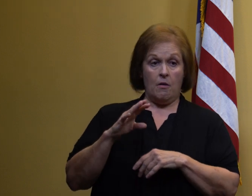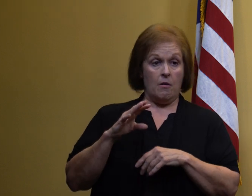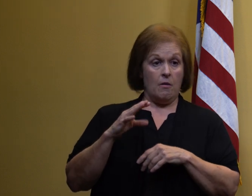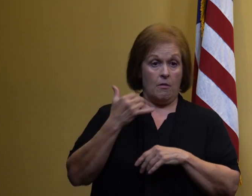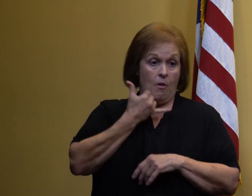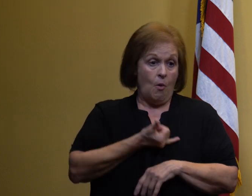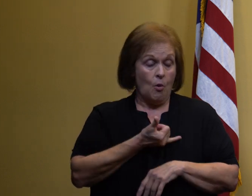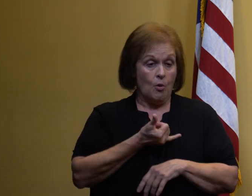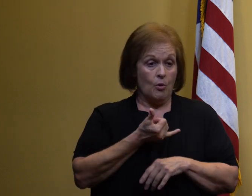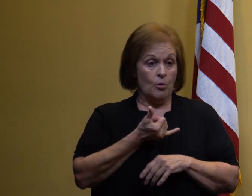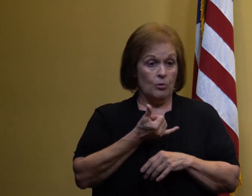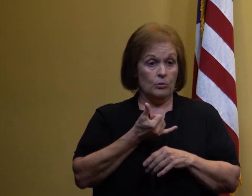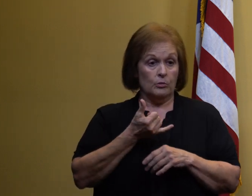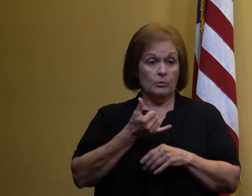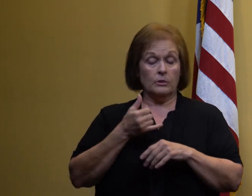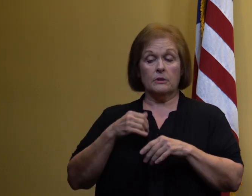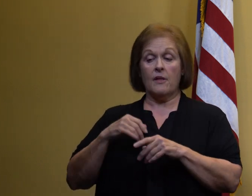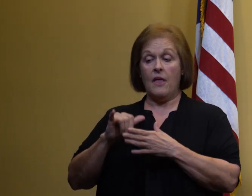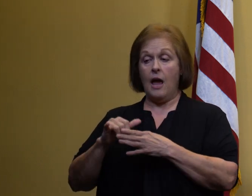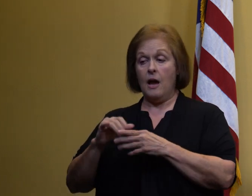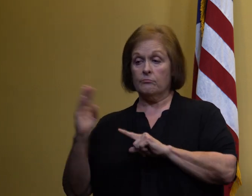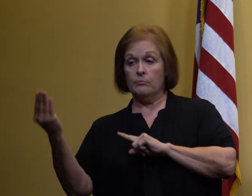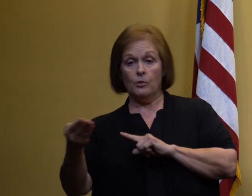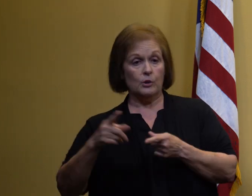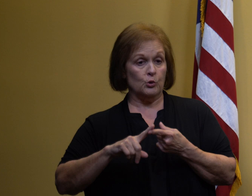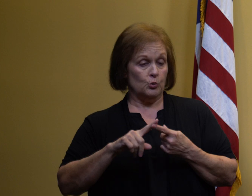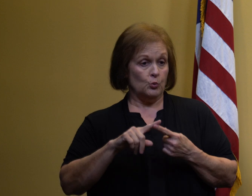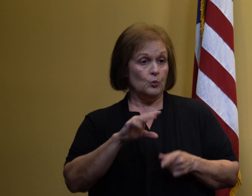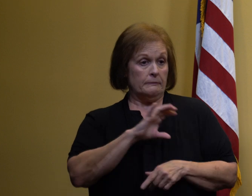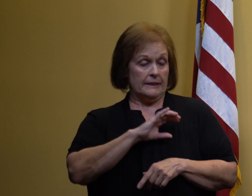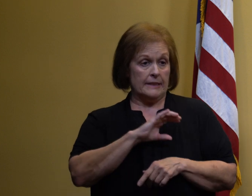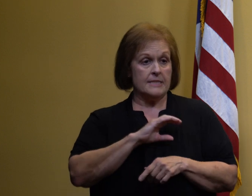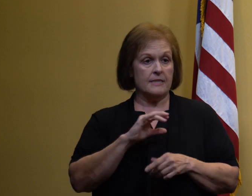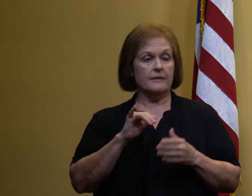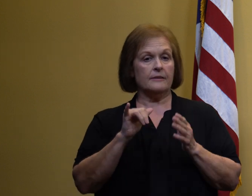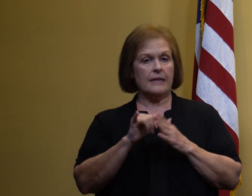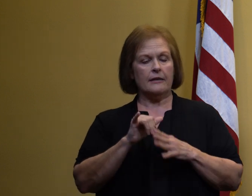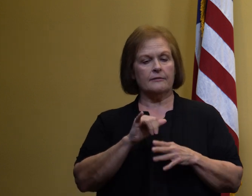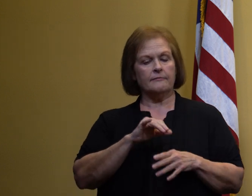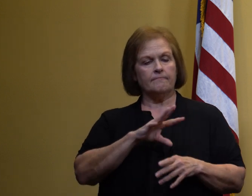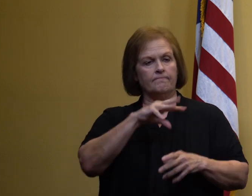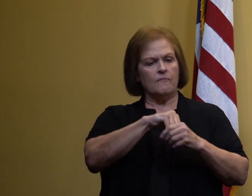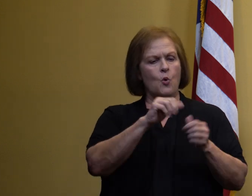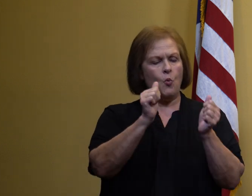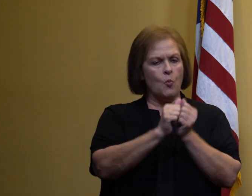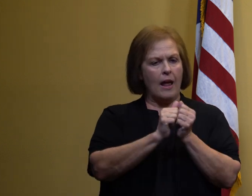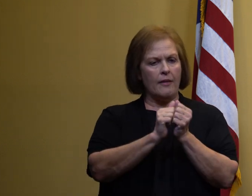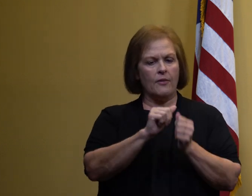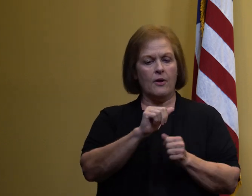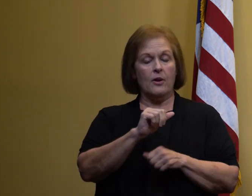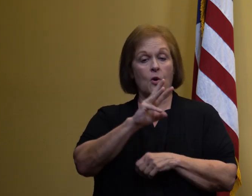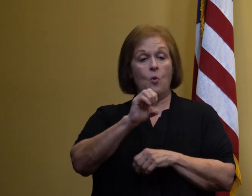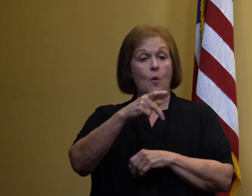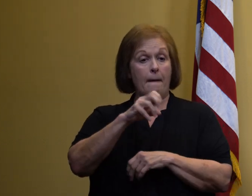NOPD because that's where they needed to go. Again, as they intersect with weapons and or violence, that's when we